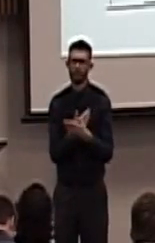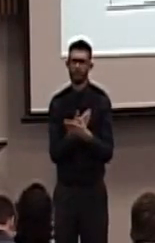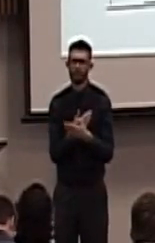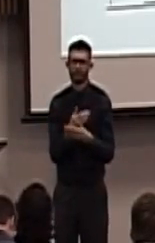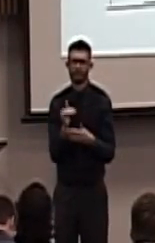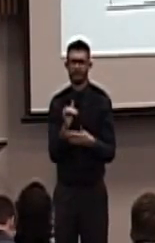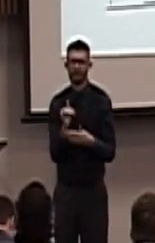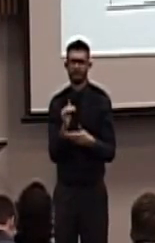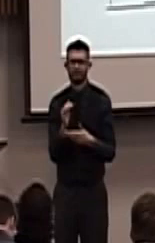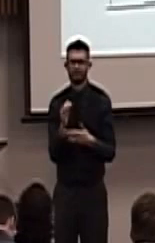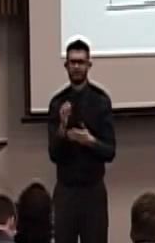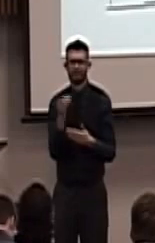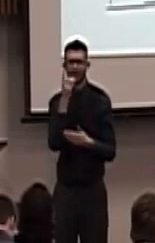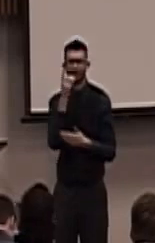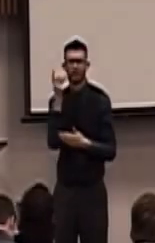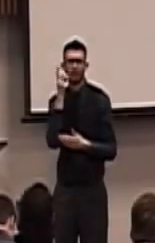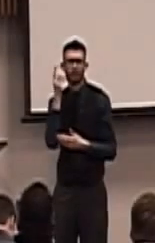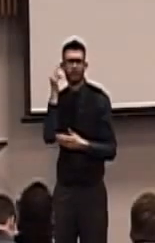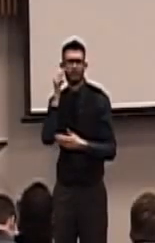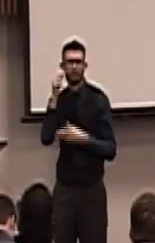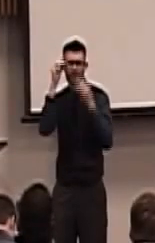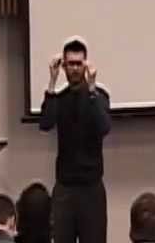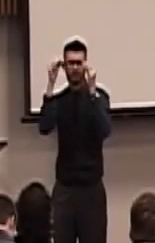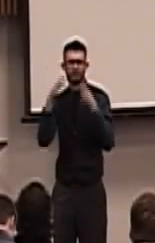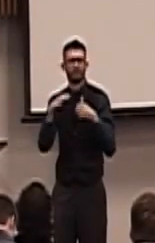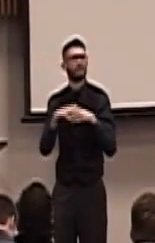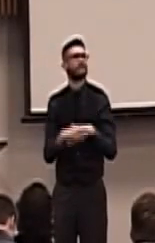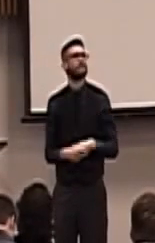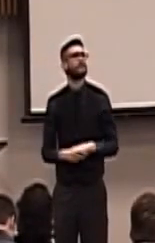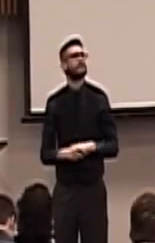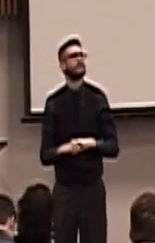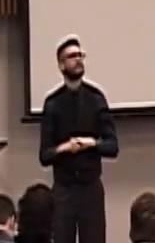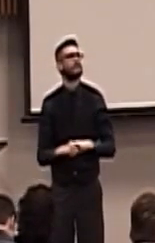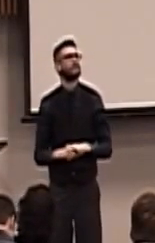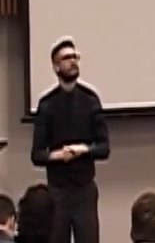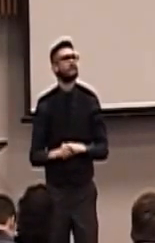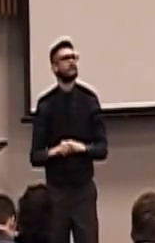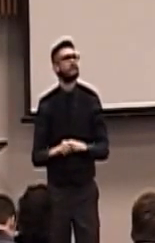teachers will begin very soon as well.